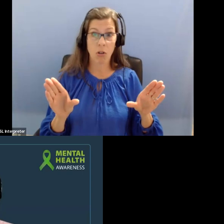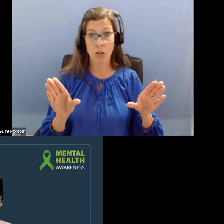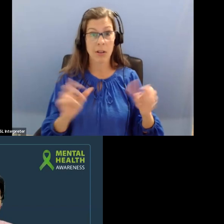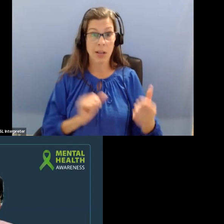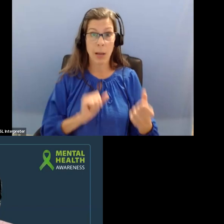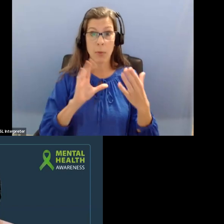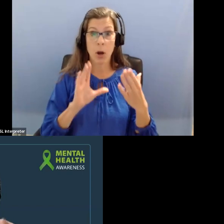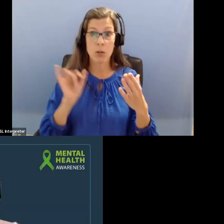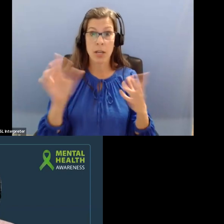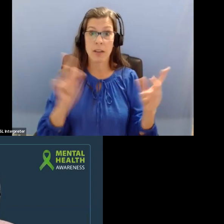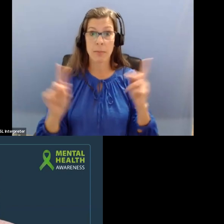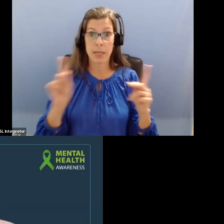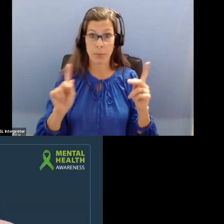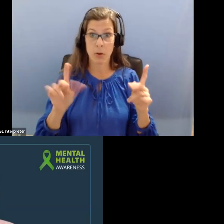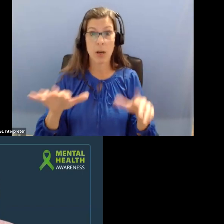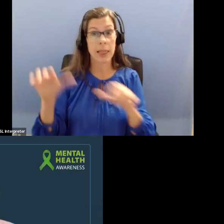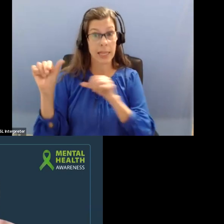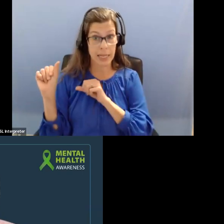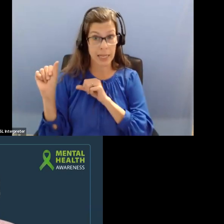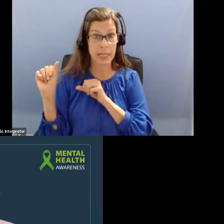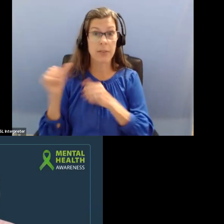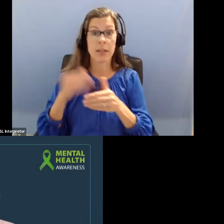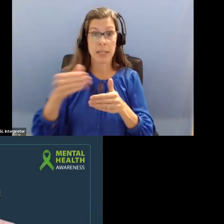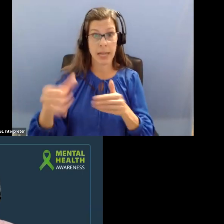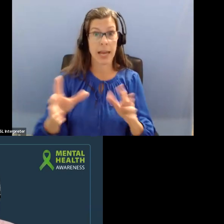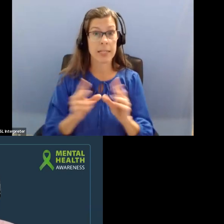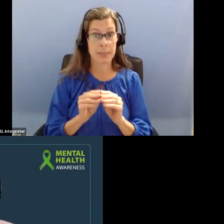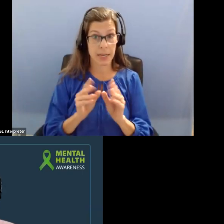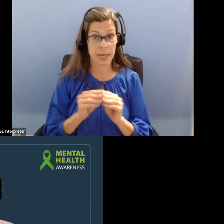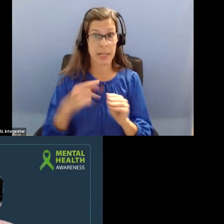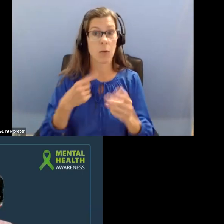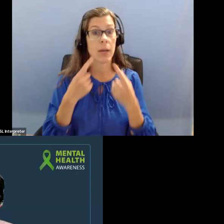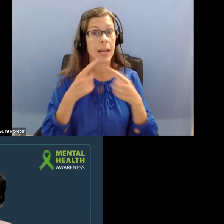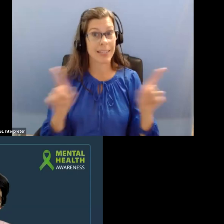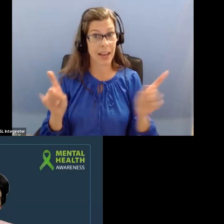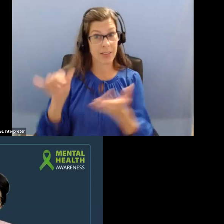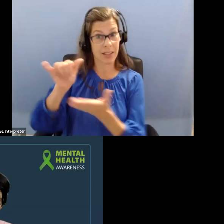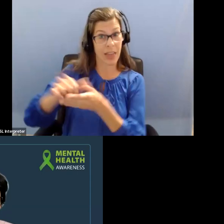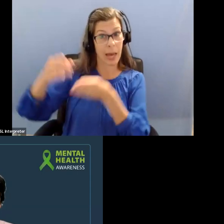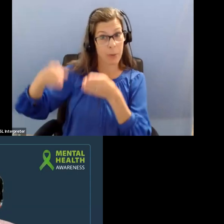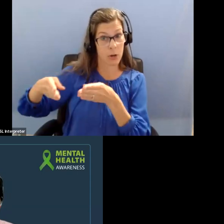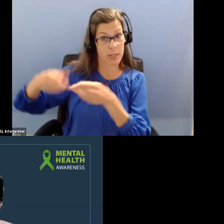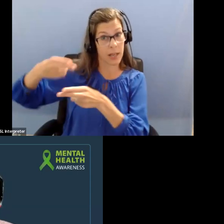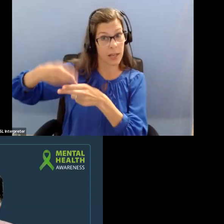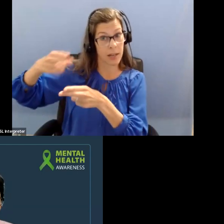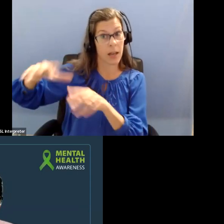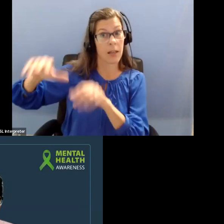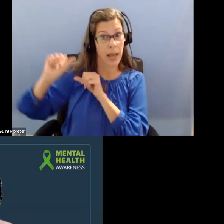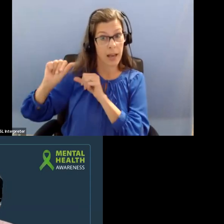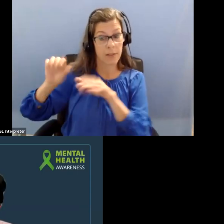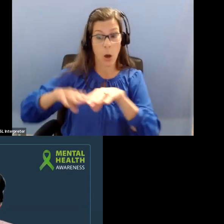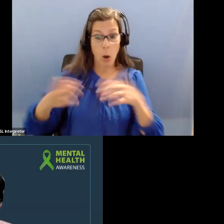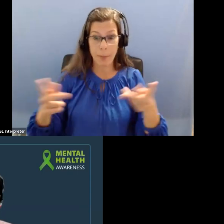CRIS meeting, HMA announces, you know, this person has left, so we have an open position and we'll be filling it, you